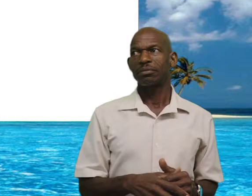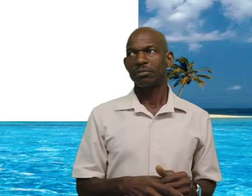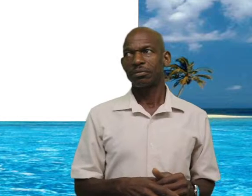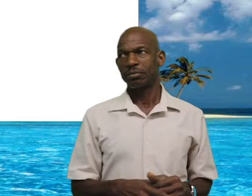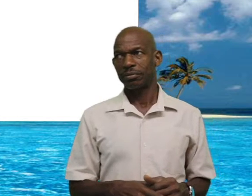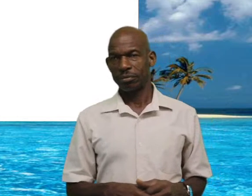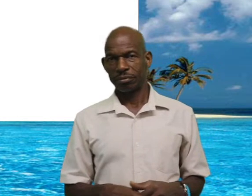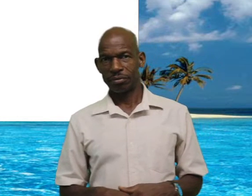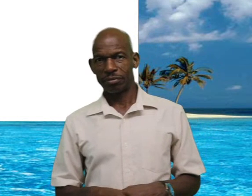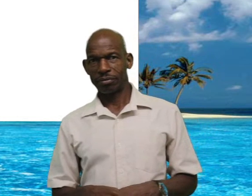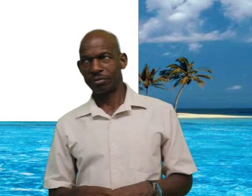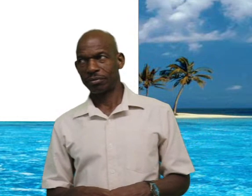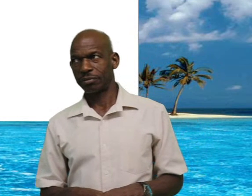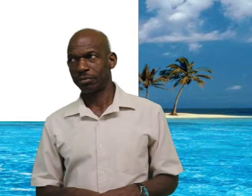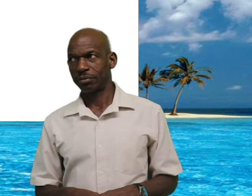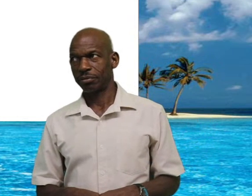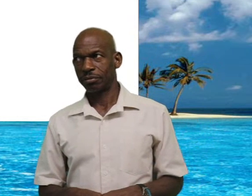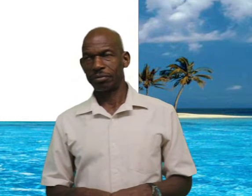little